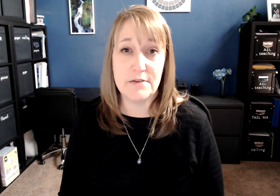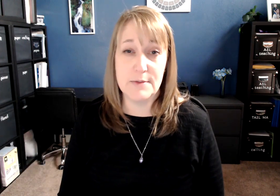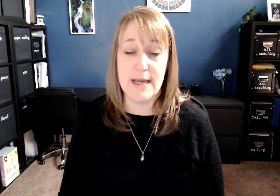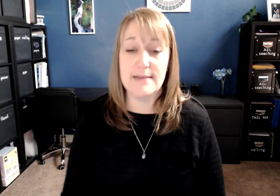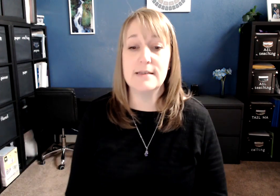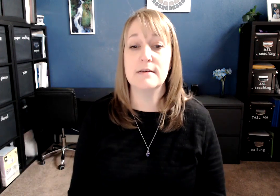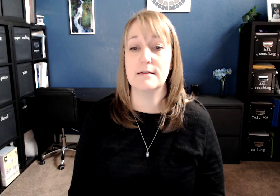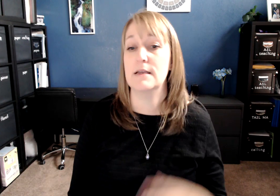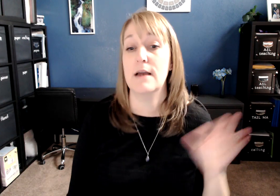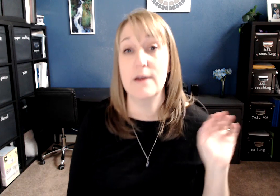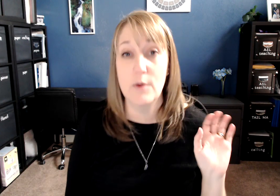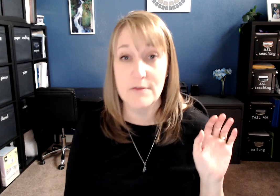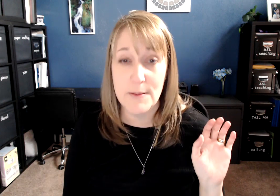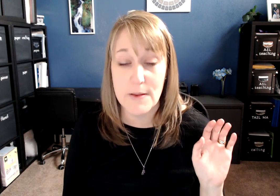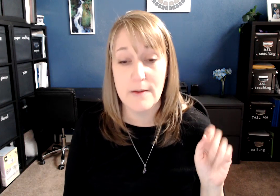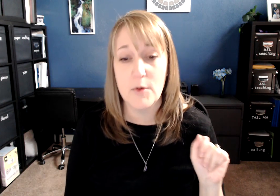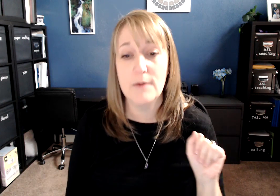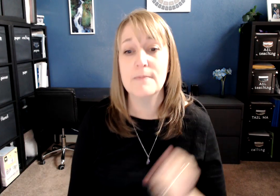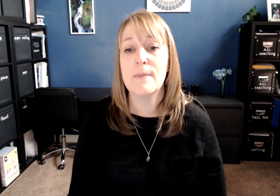three ways that I know of. Maybe there are more.